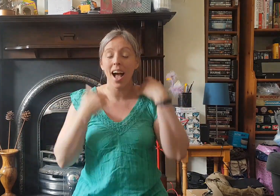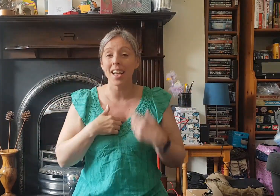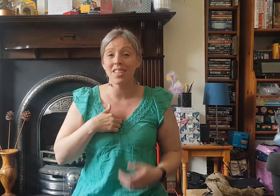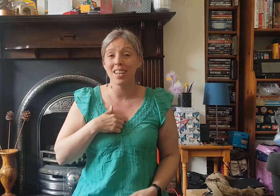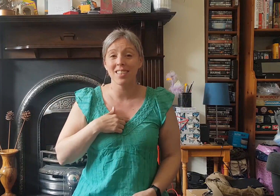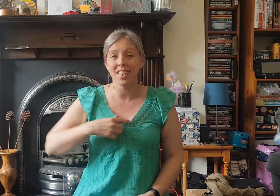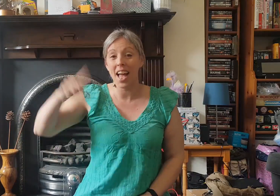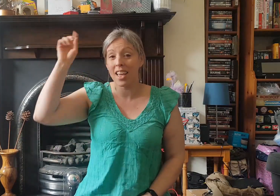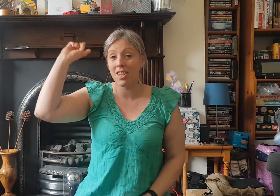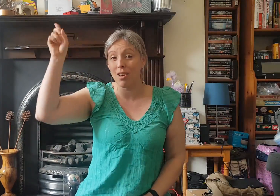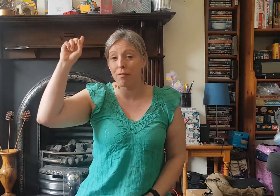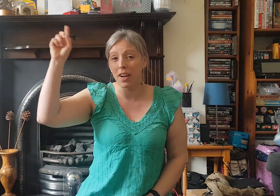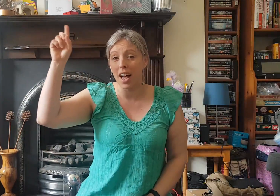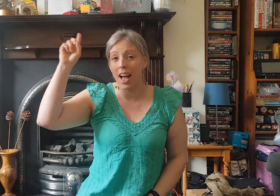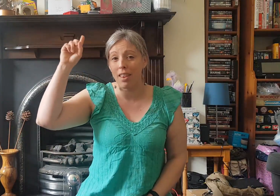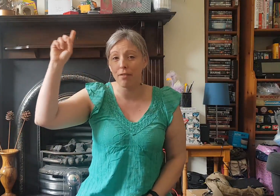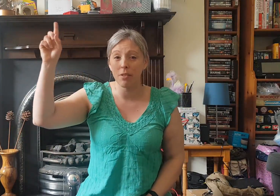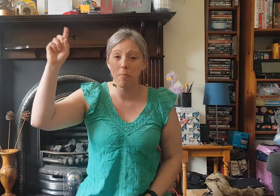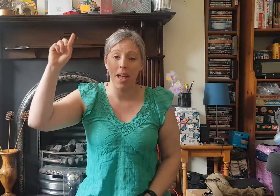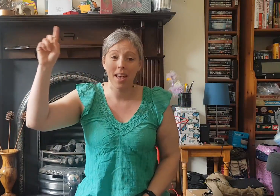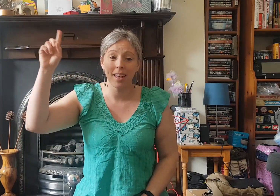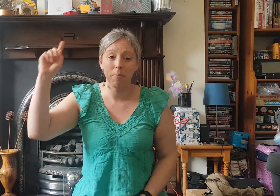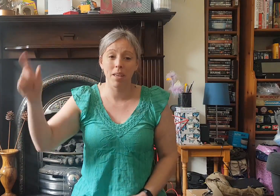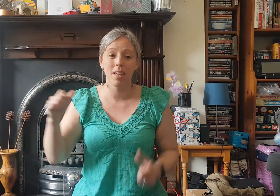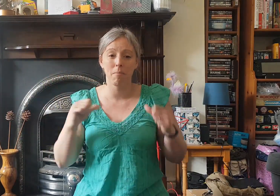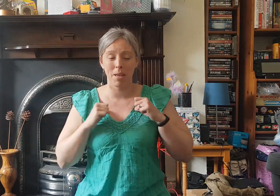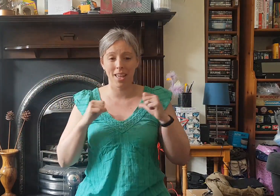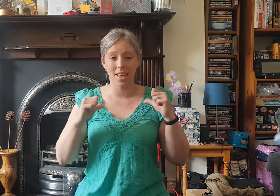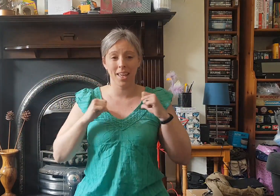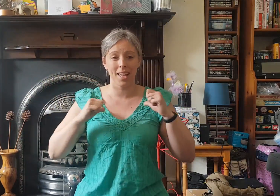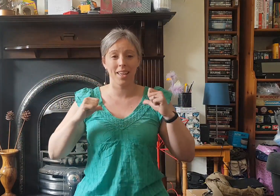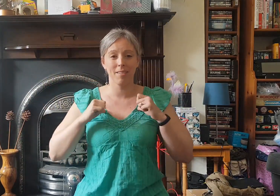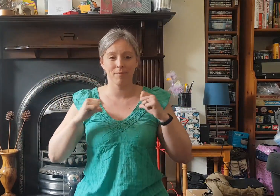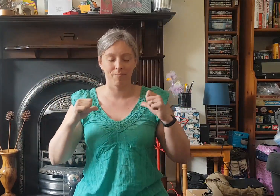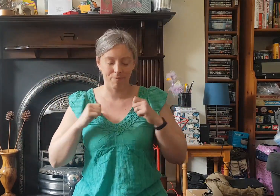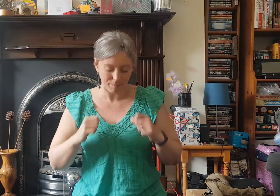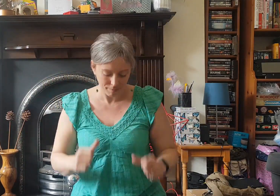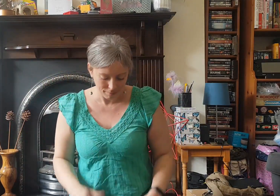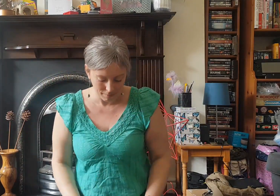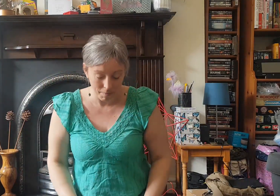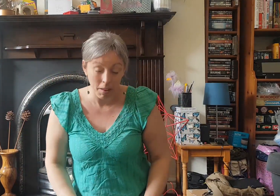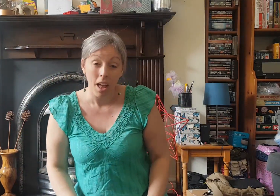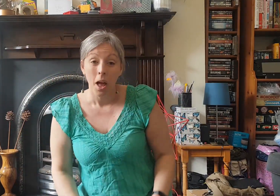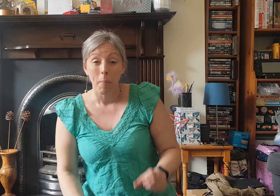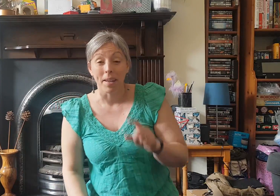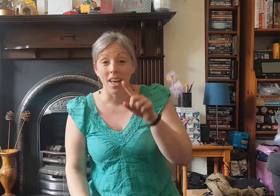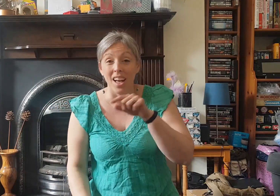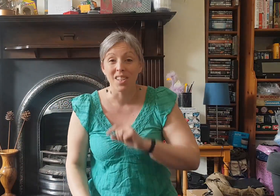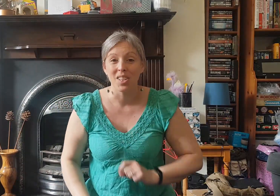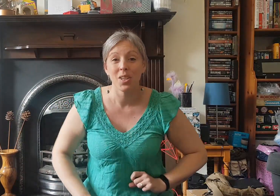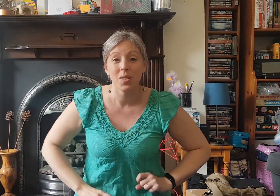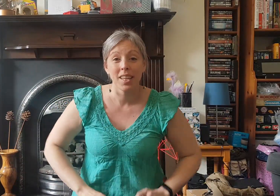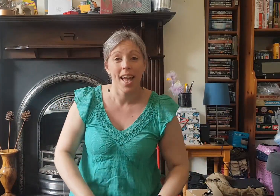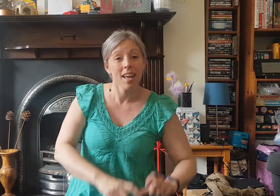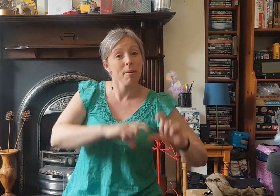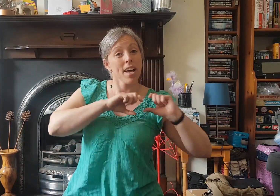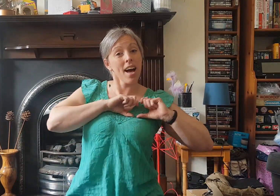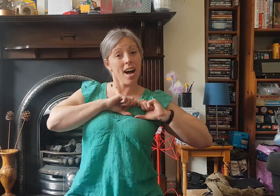just thank you father for making me me because you gave me a heart